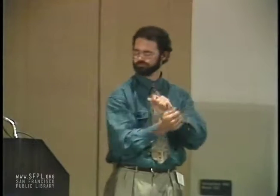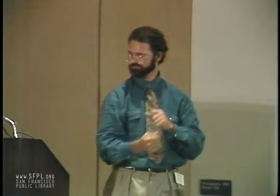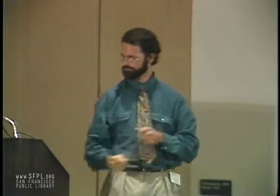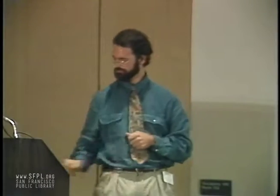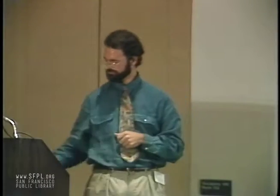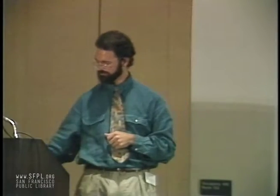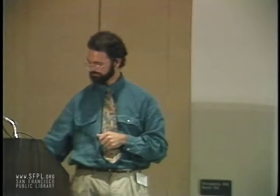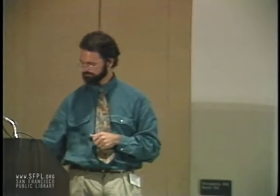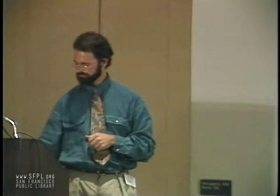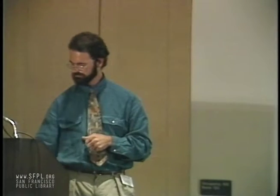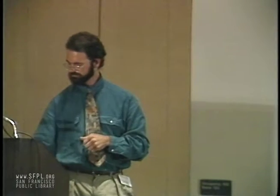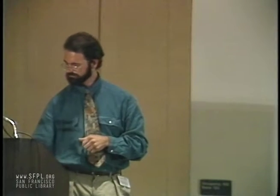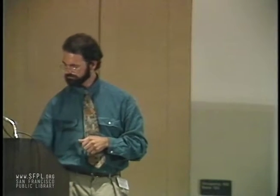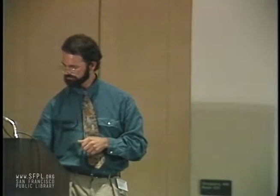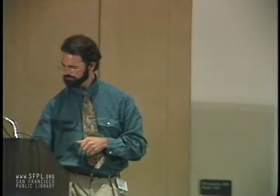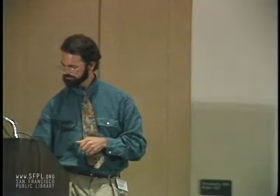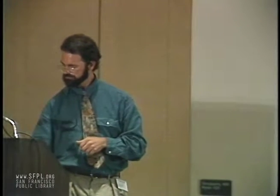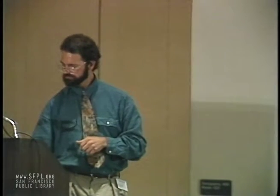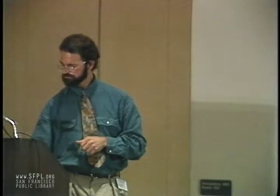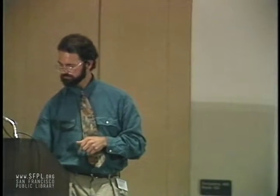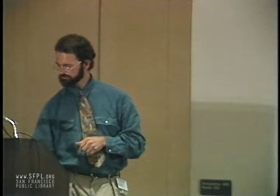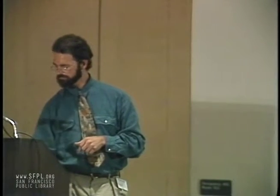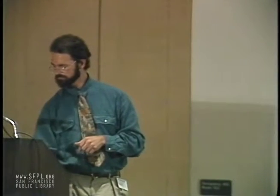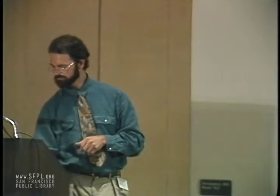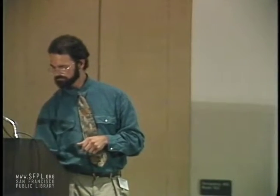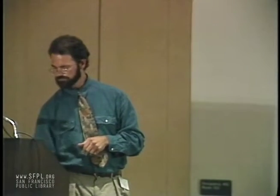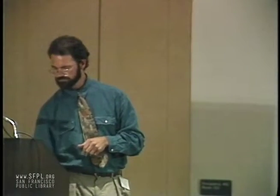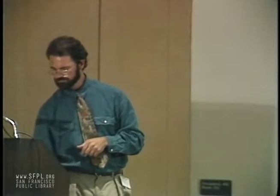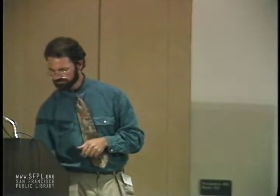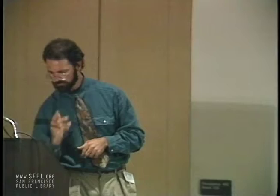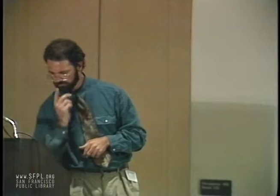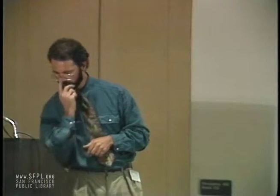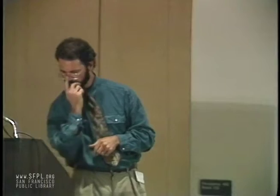sense, but now we've gathered the momentum to begin to change that perception.